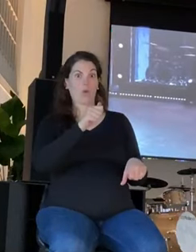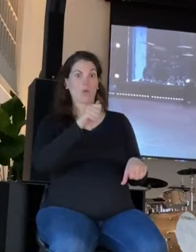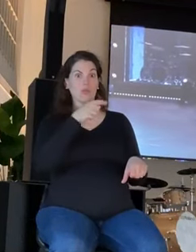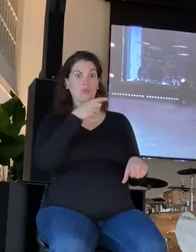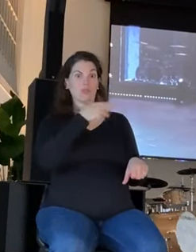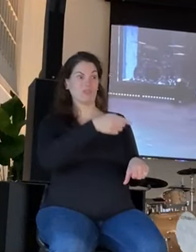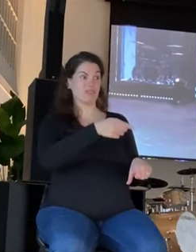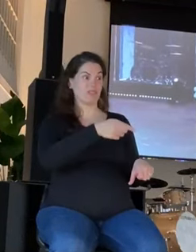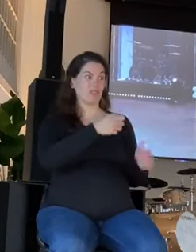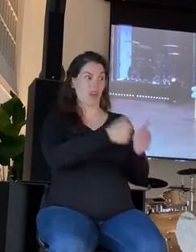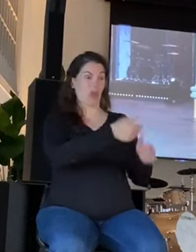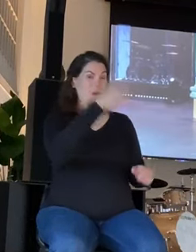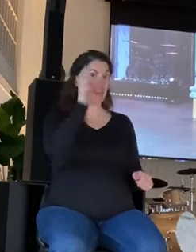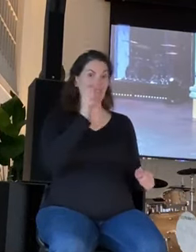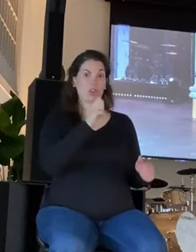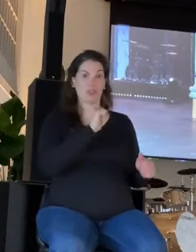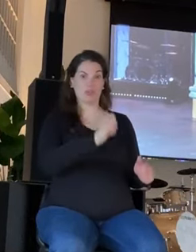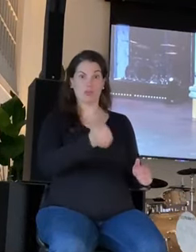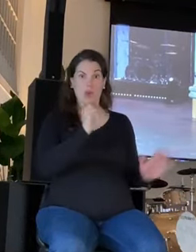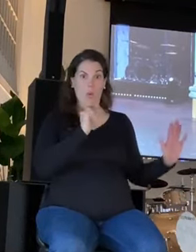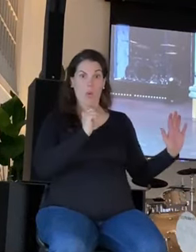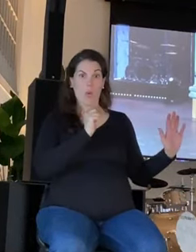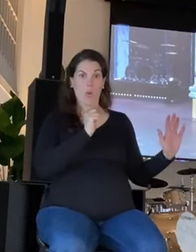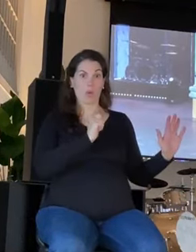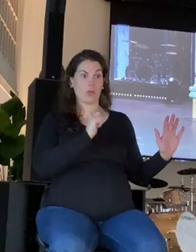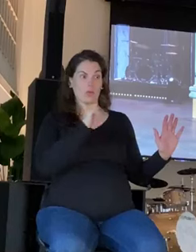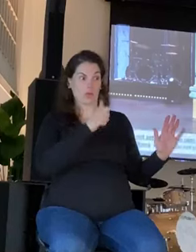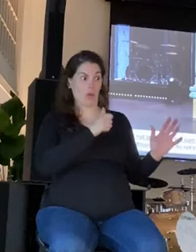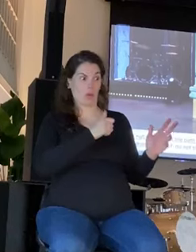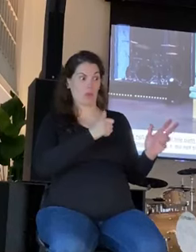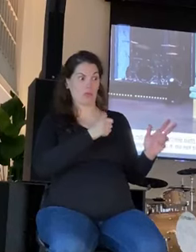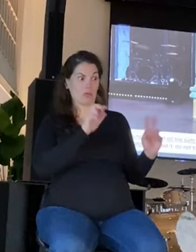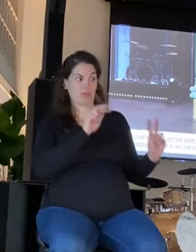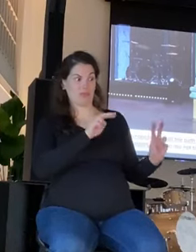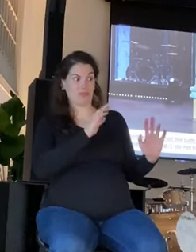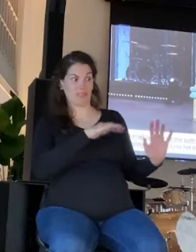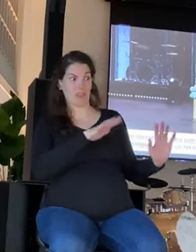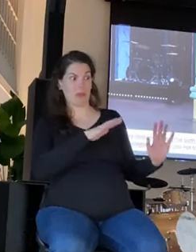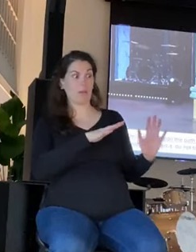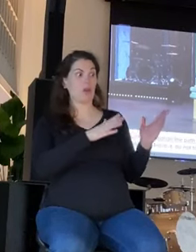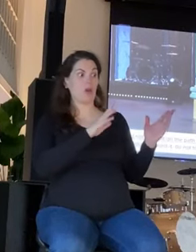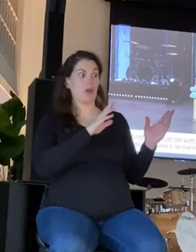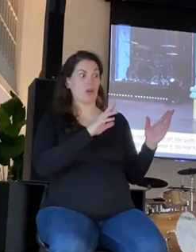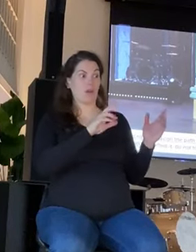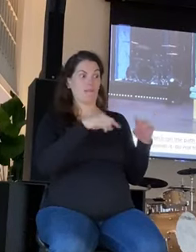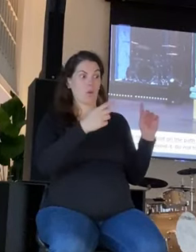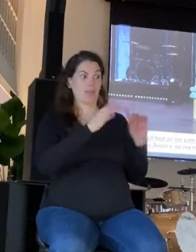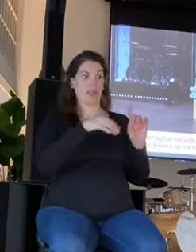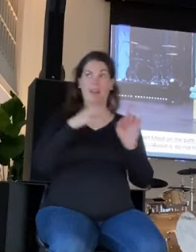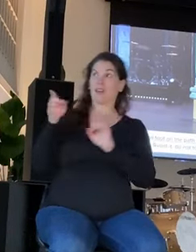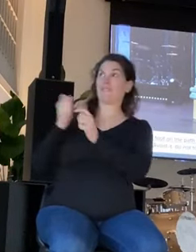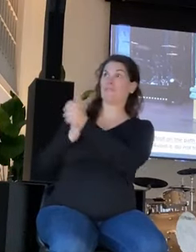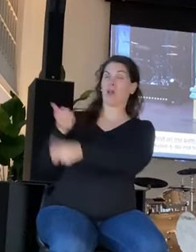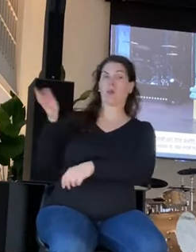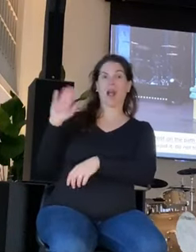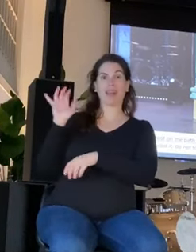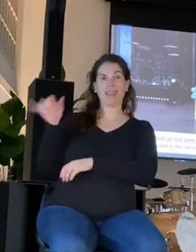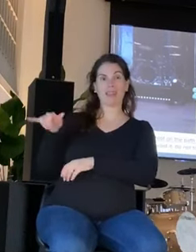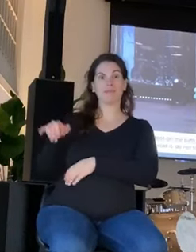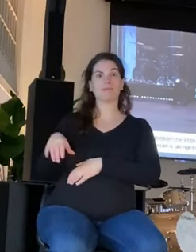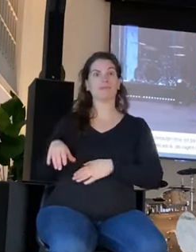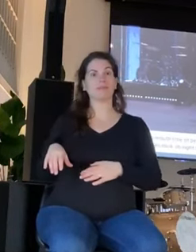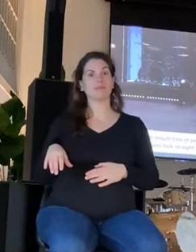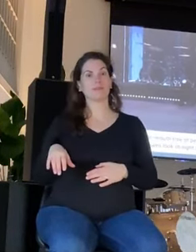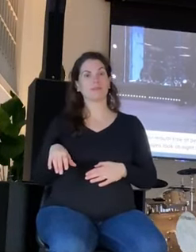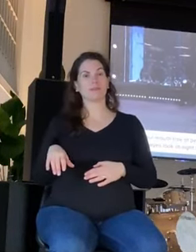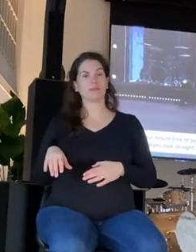on the path of the wicked. Don't walk in the way of evildoers. Turn from it and go your way. Keep your mouth